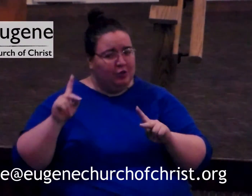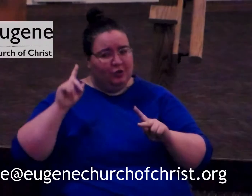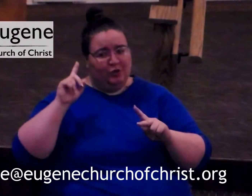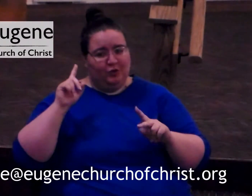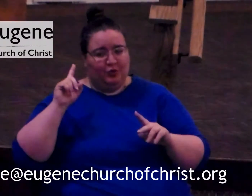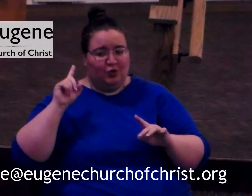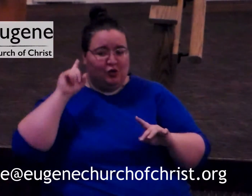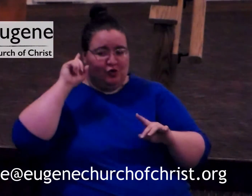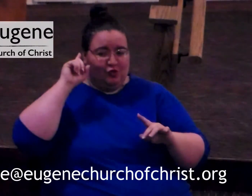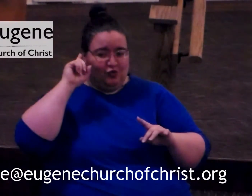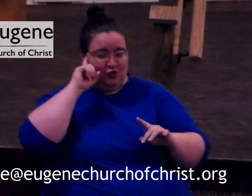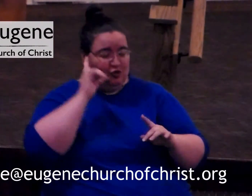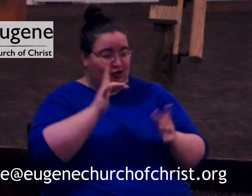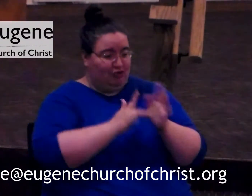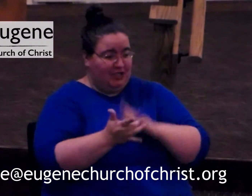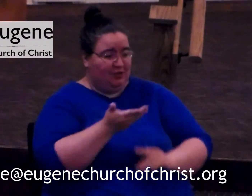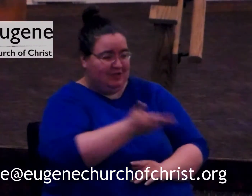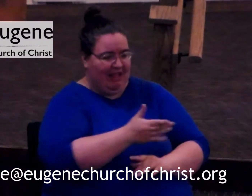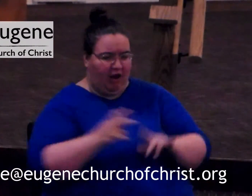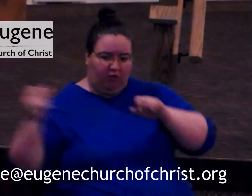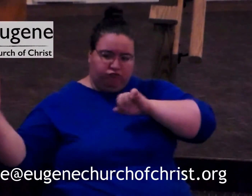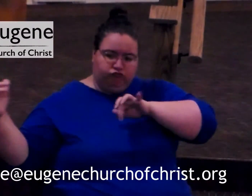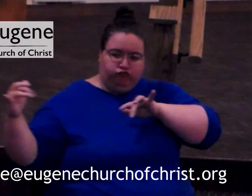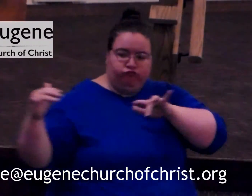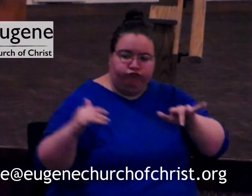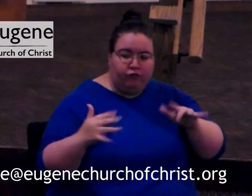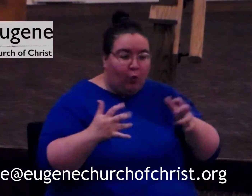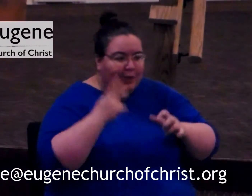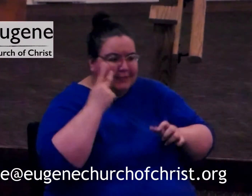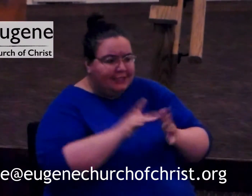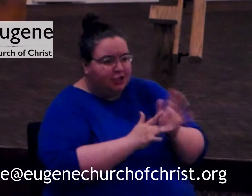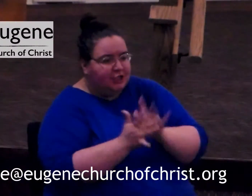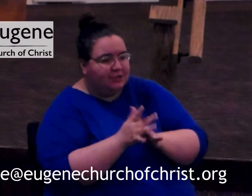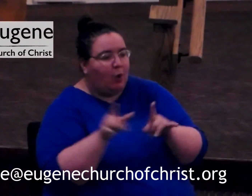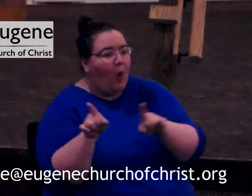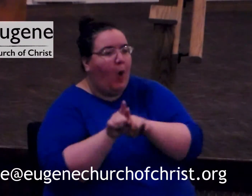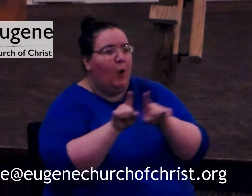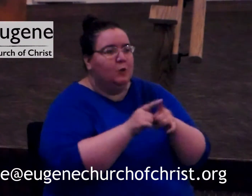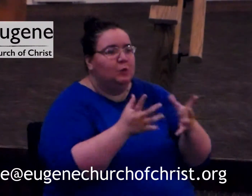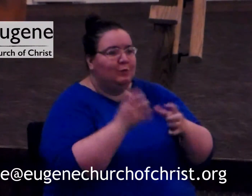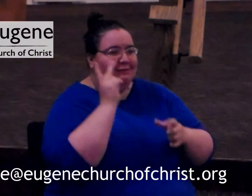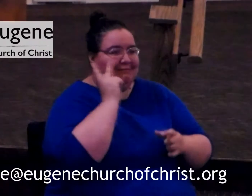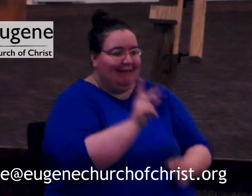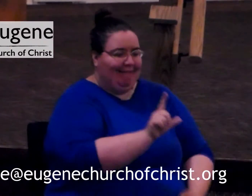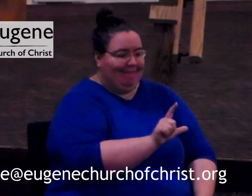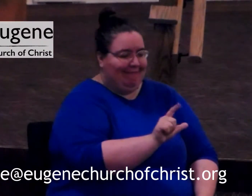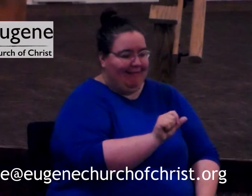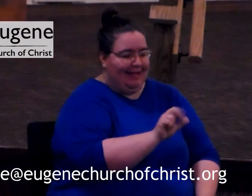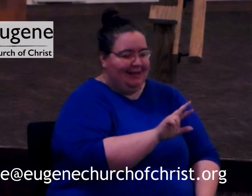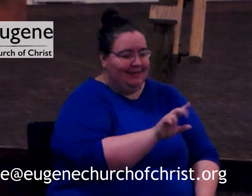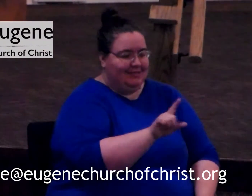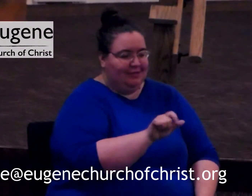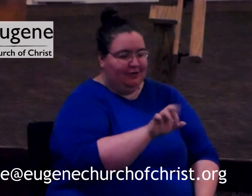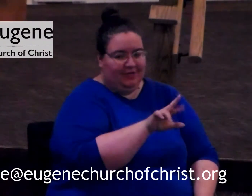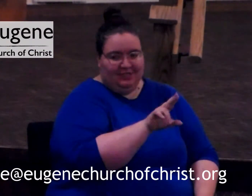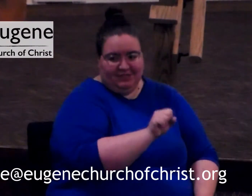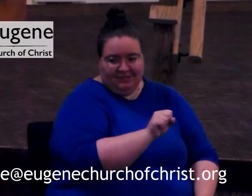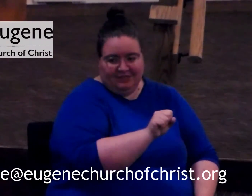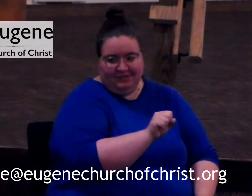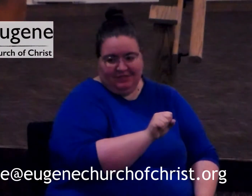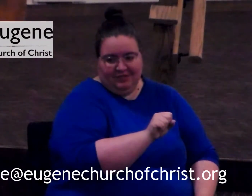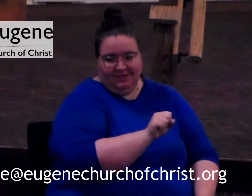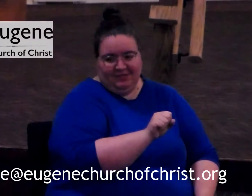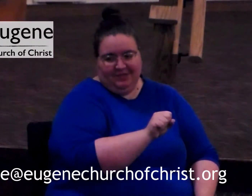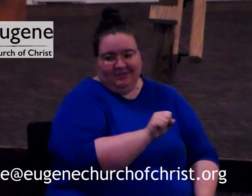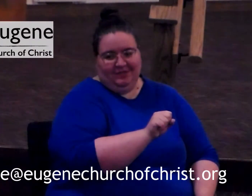Lazarus, whom he had raised from the dead. So the chief priests, I have a little box right over my verse right now. Hang